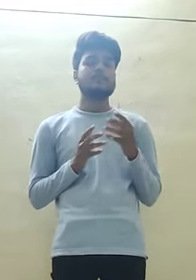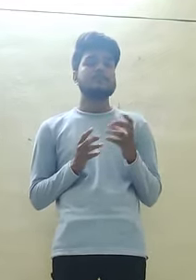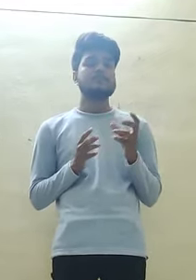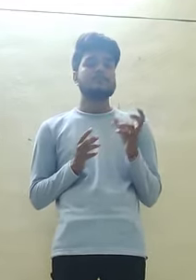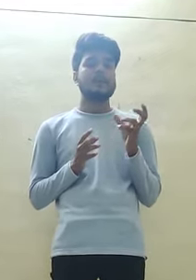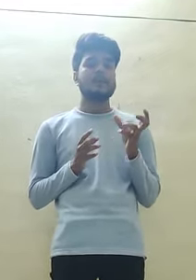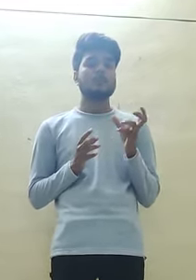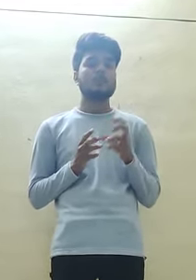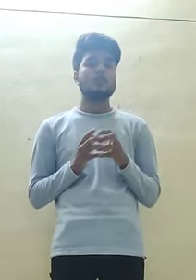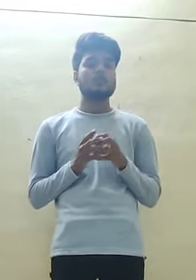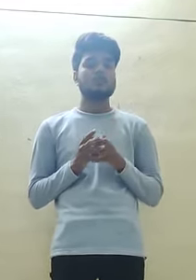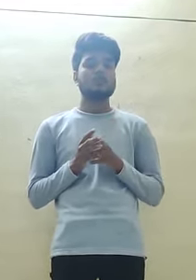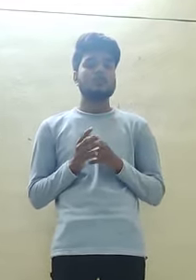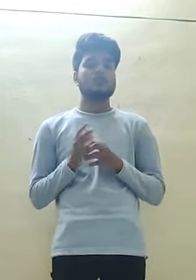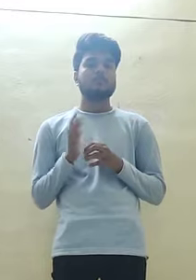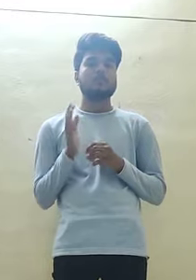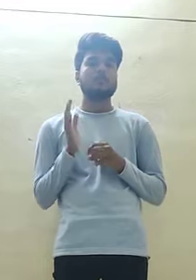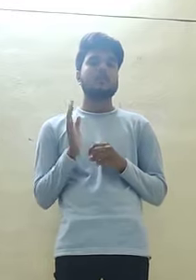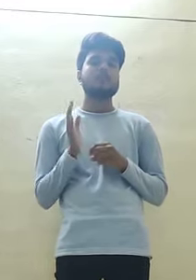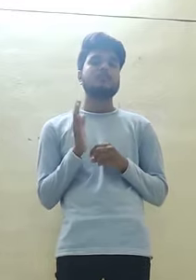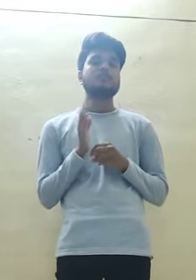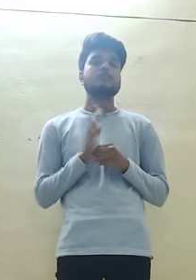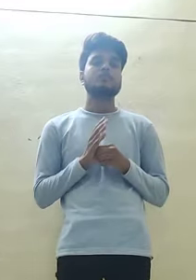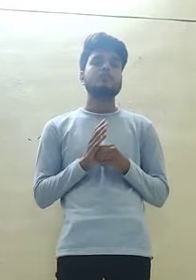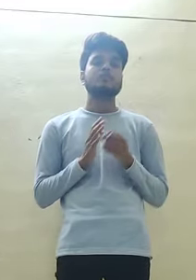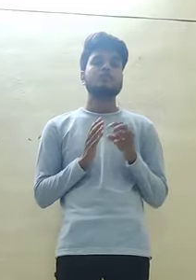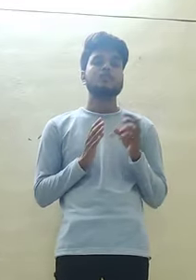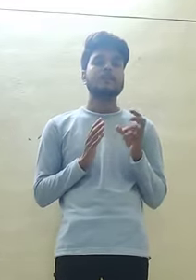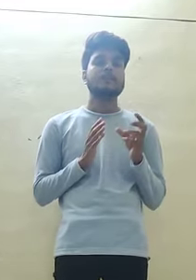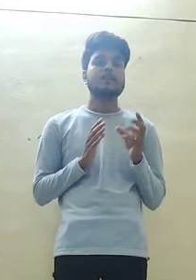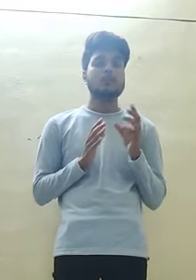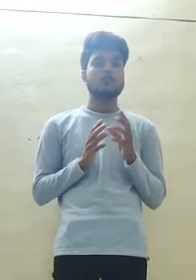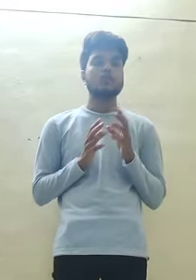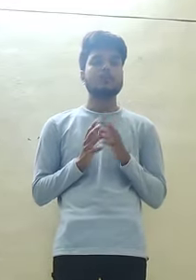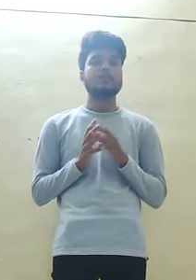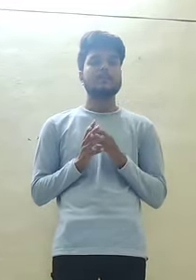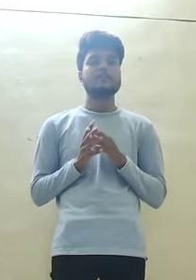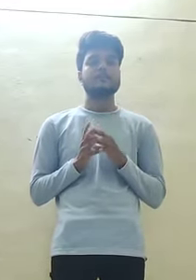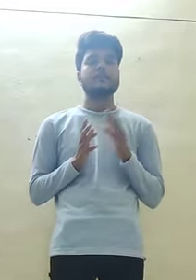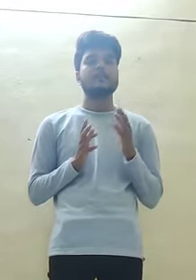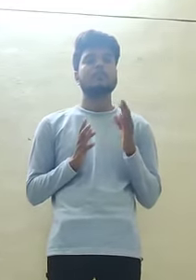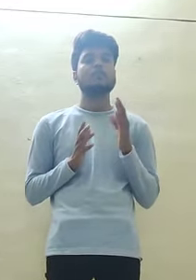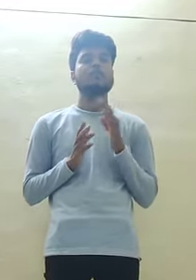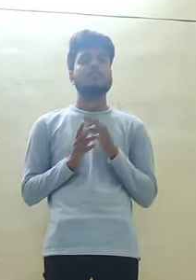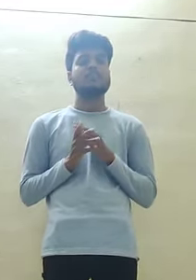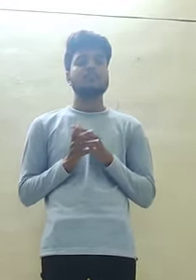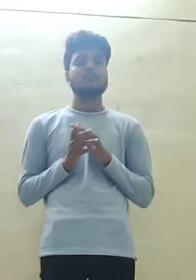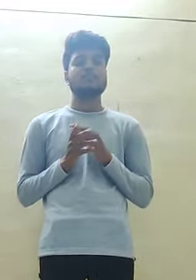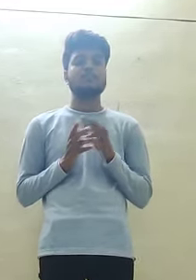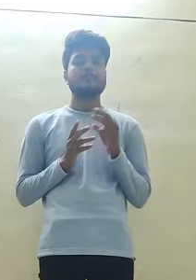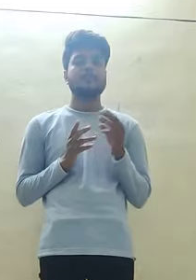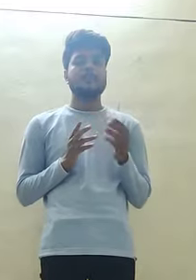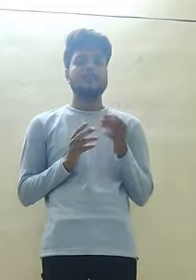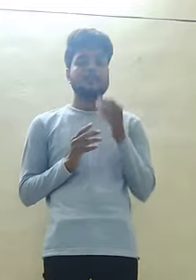next is arrow token. So it is used to link argument list and body of expression. And third